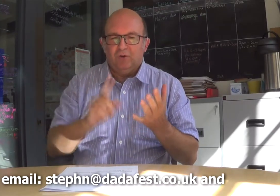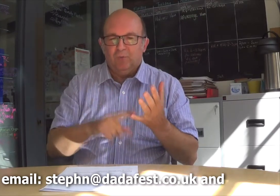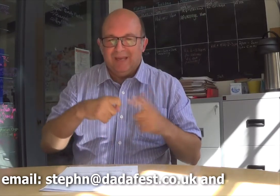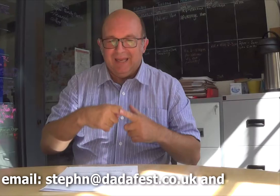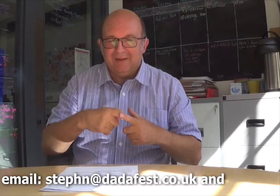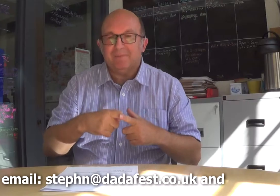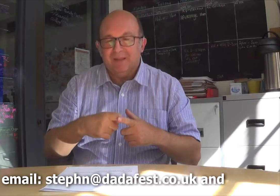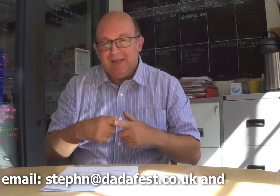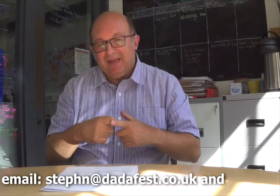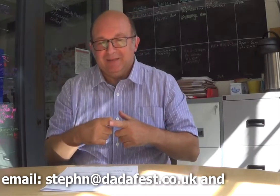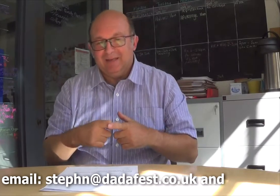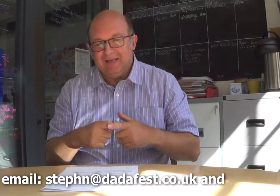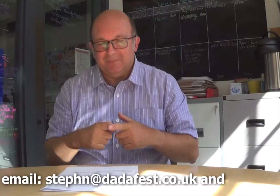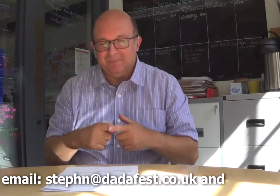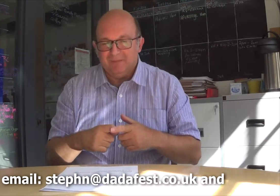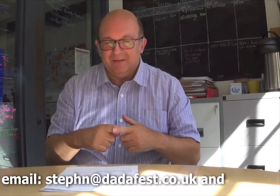dadabest.co.uk,